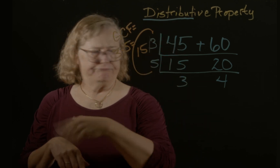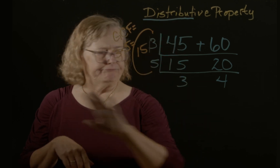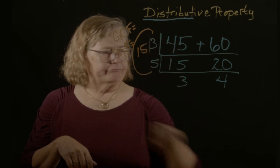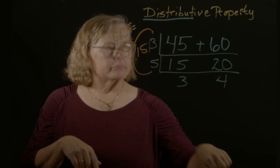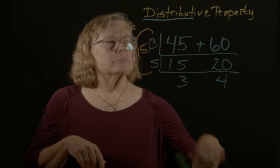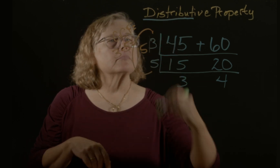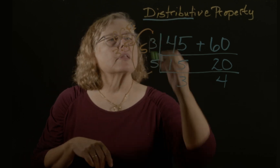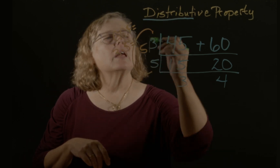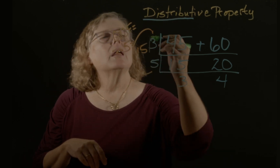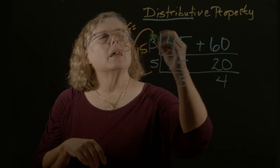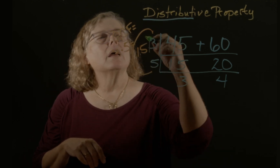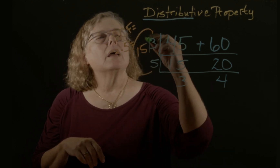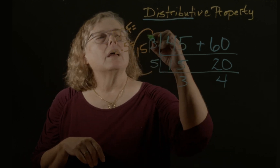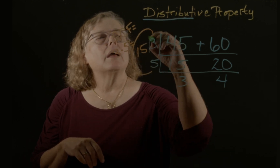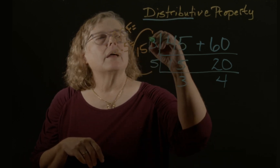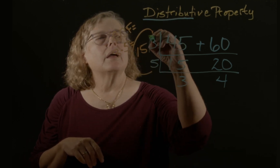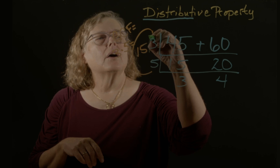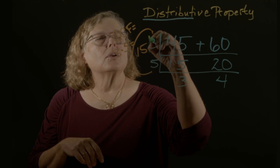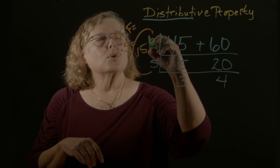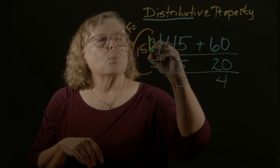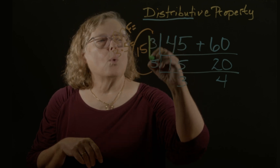Well, forget that pen.